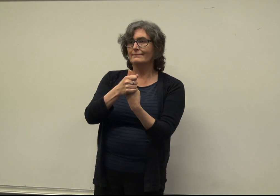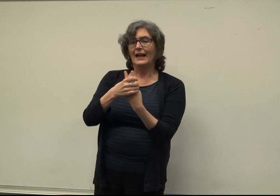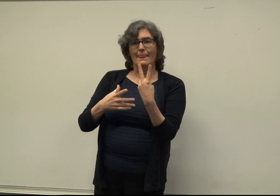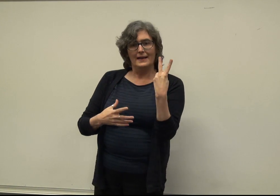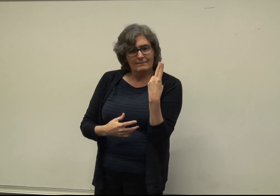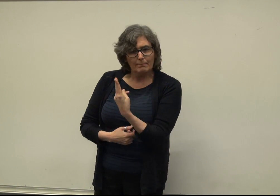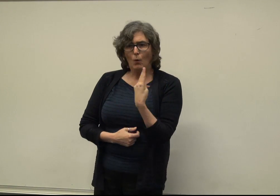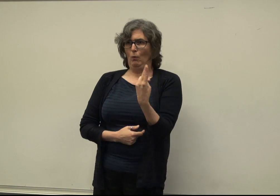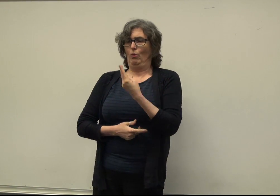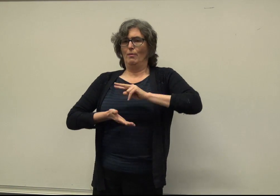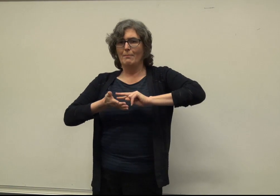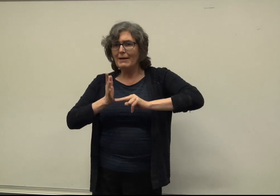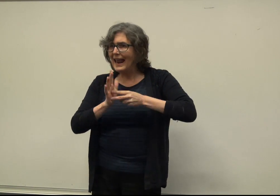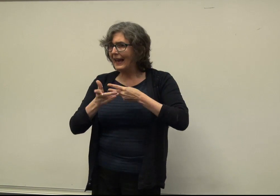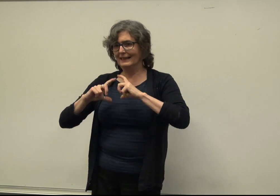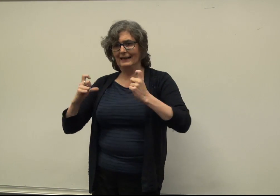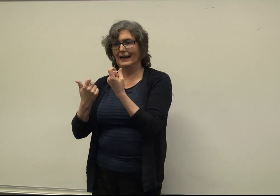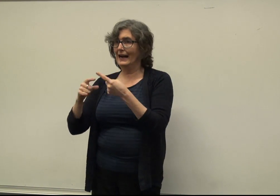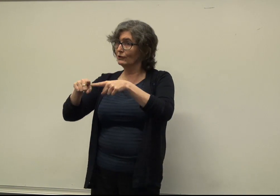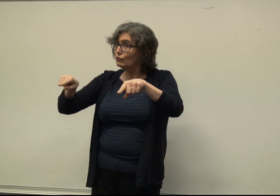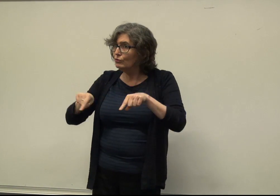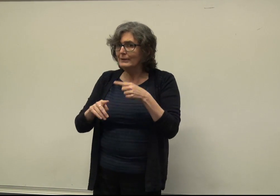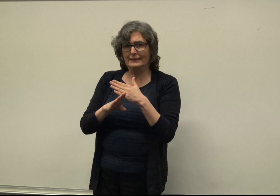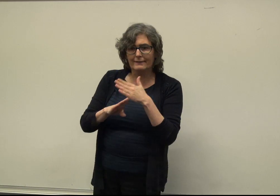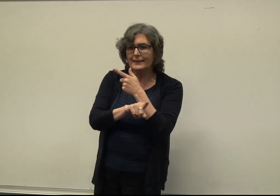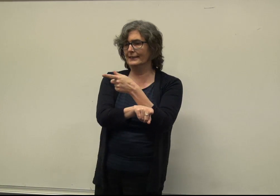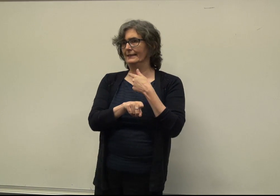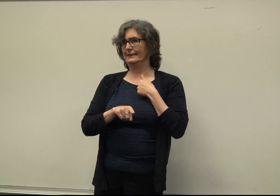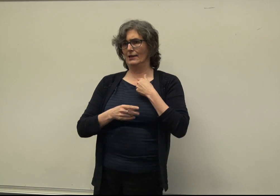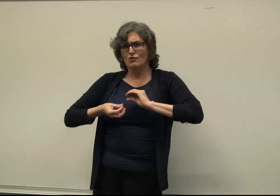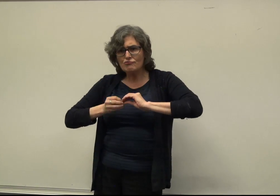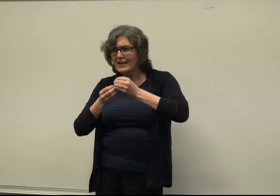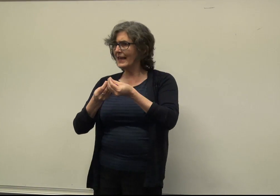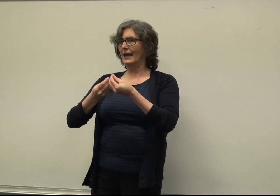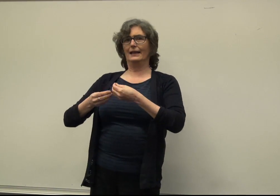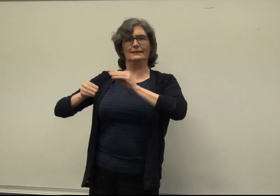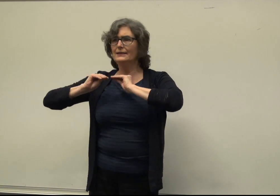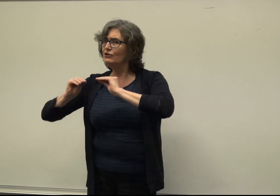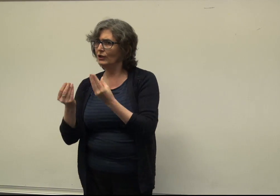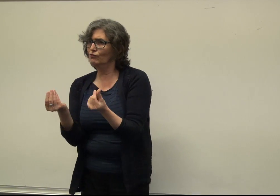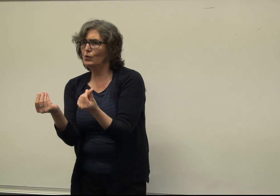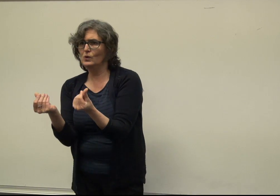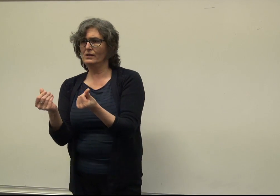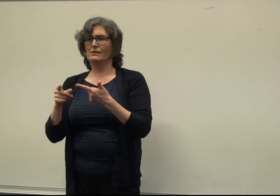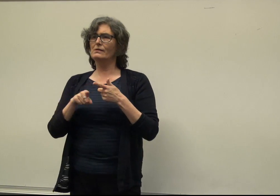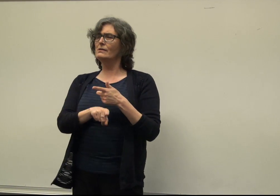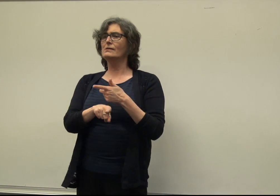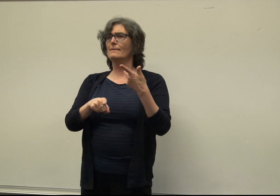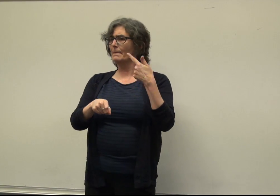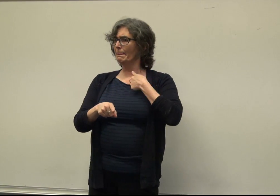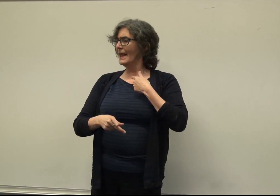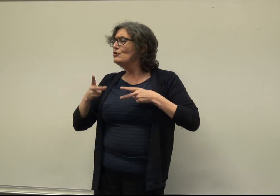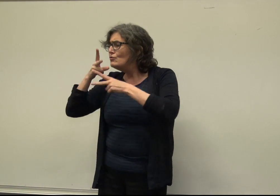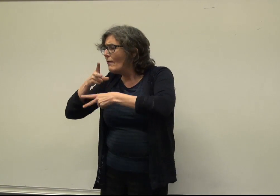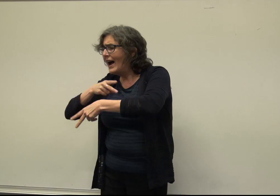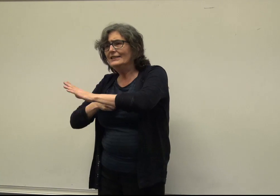to construct teaching materials, and to deal with the teachers, with the children. So they